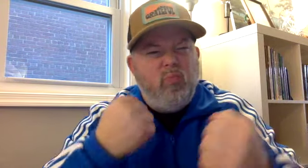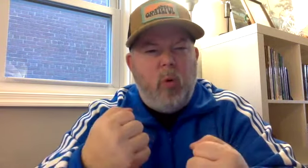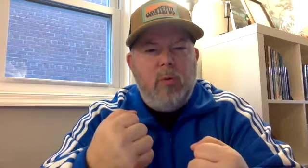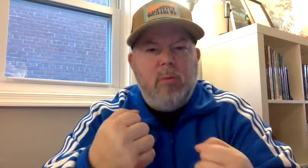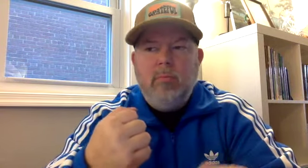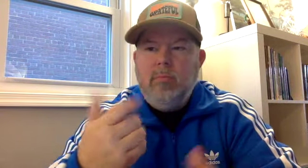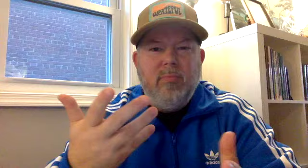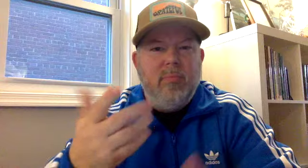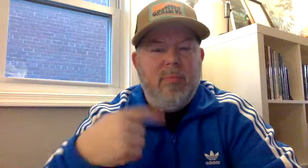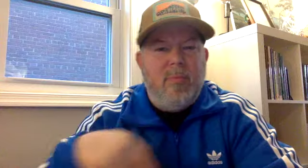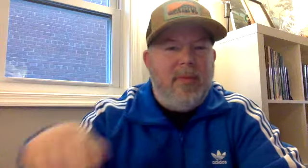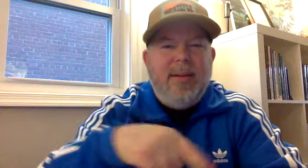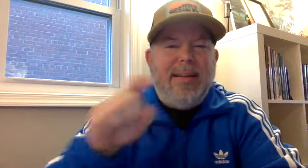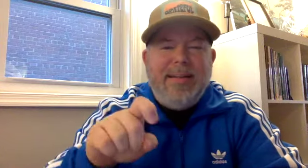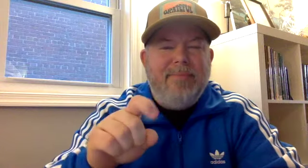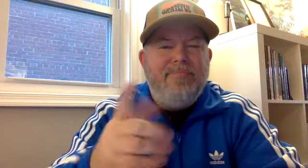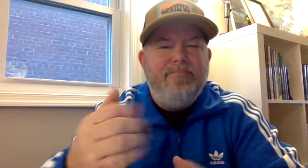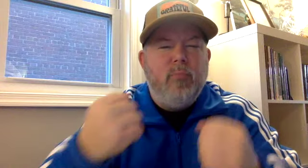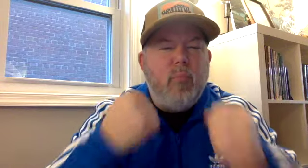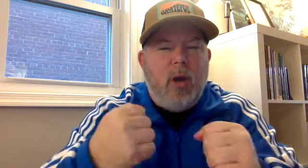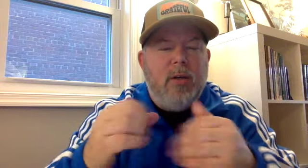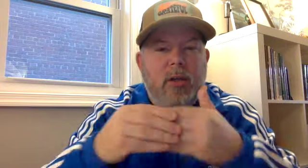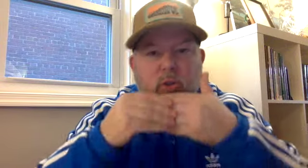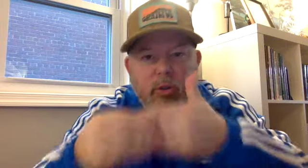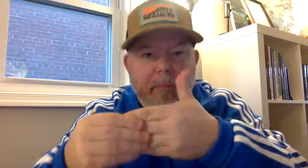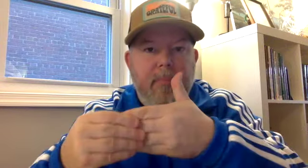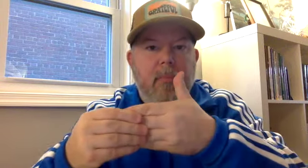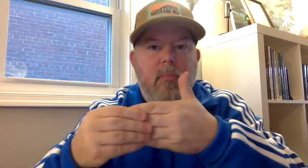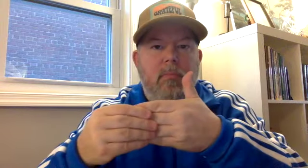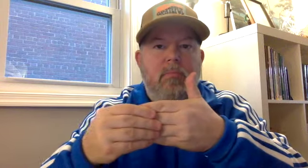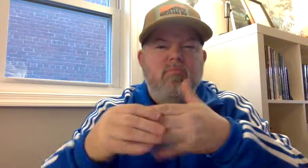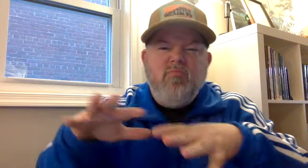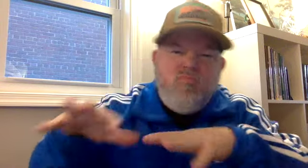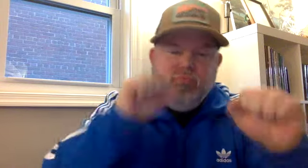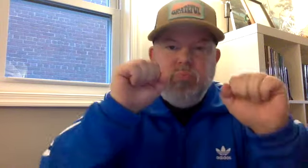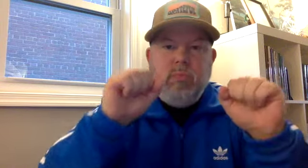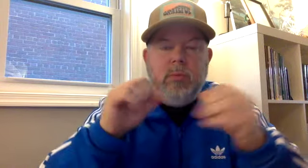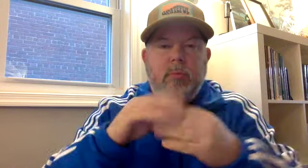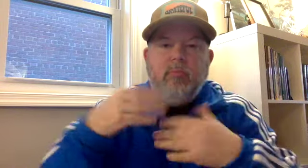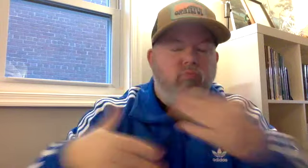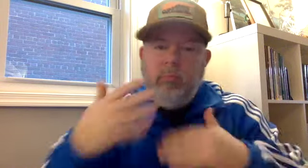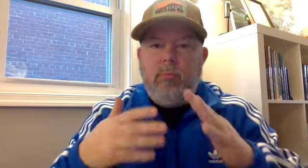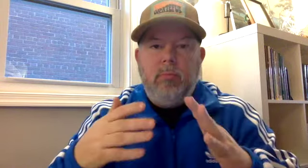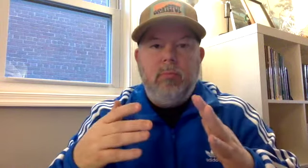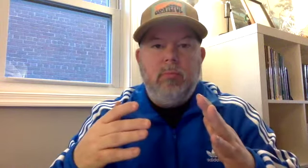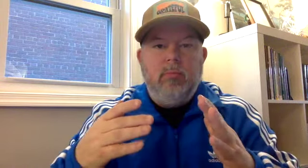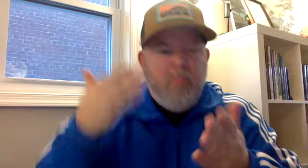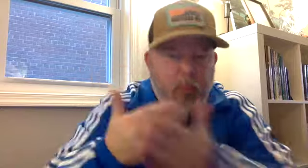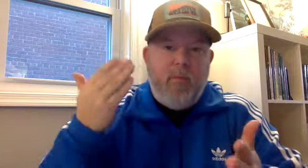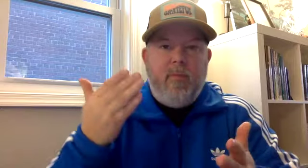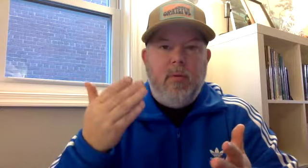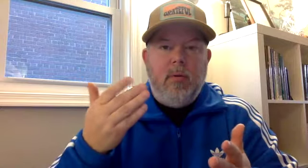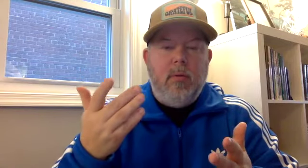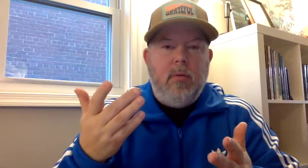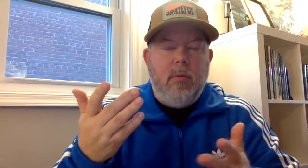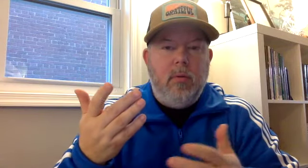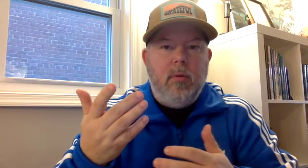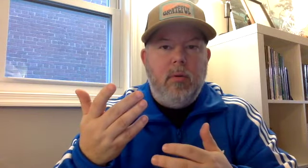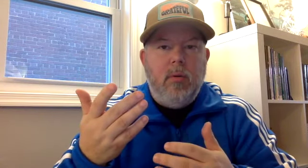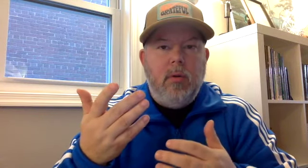little. So that, of course, was Lindsey Graham appearing on ABC's This Week on Sunday, playing his best